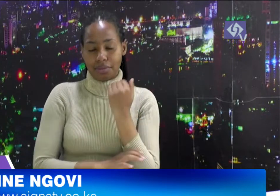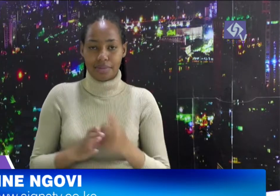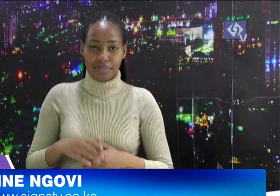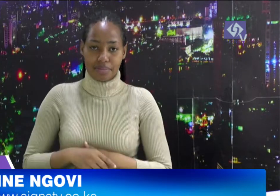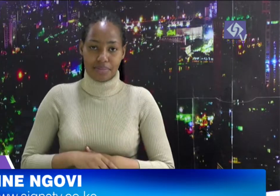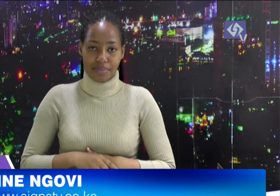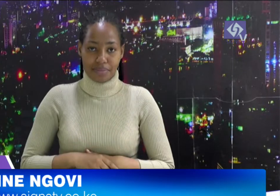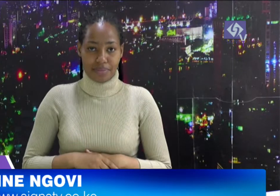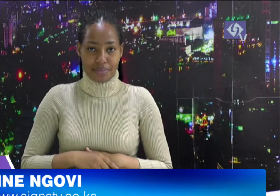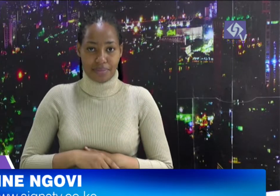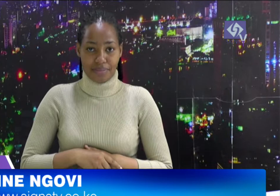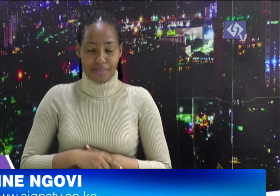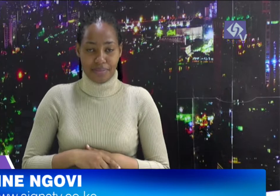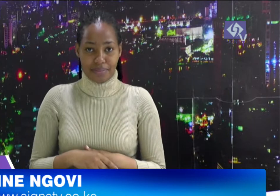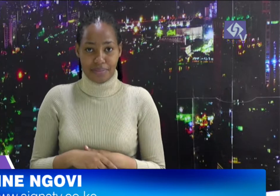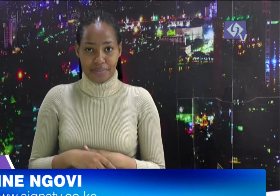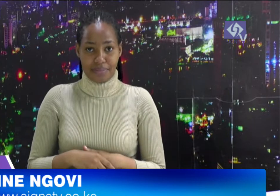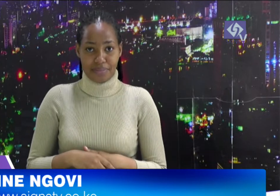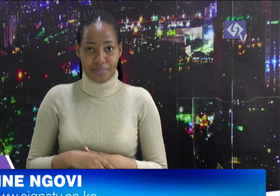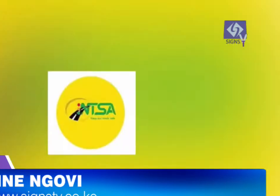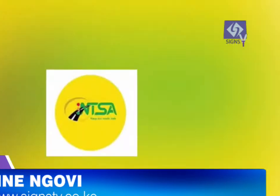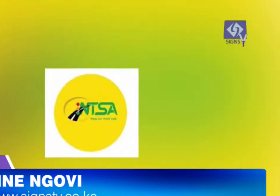across the country.